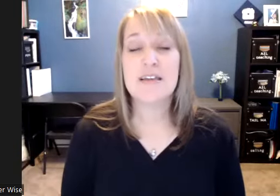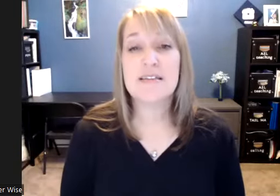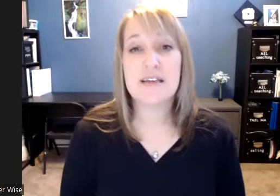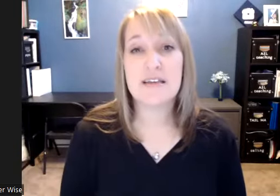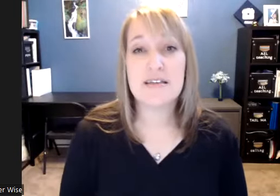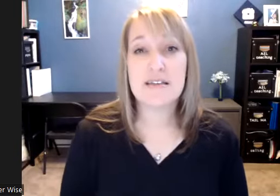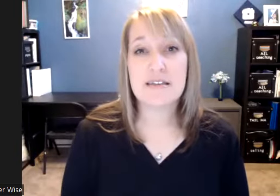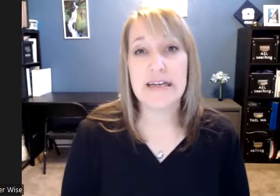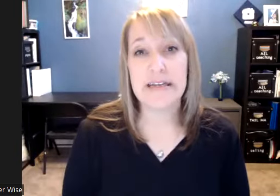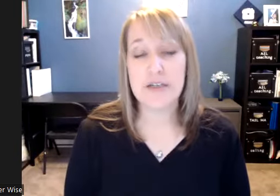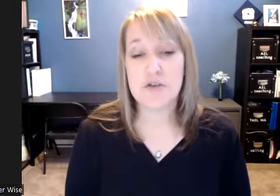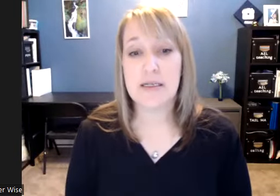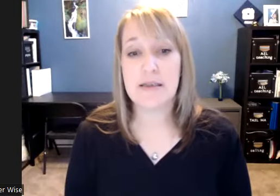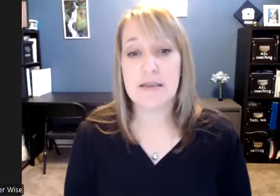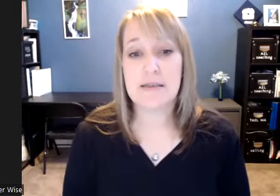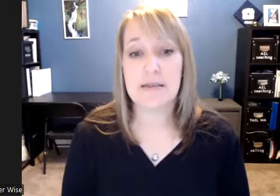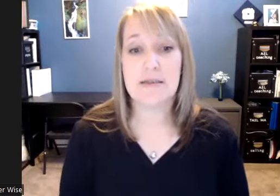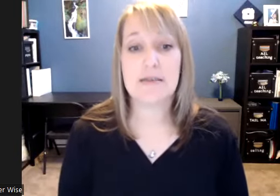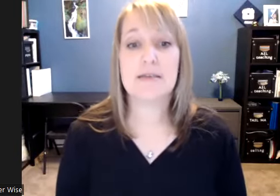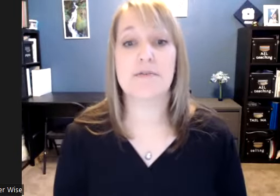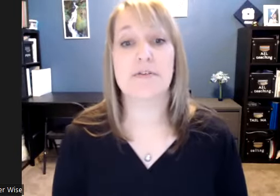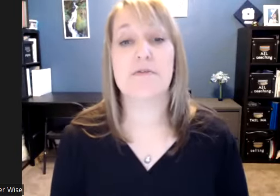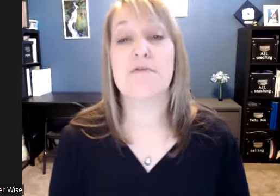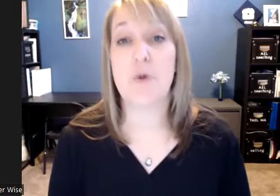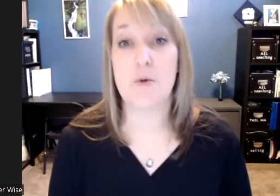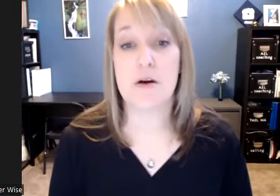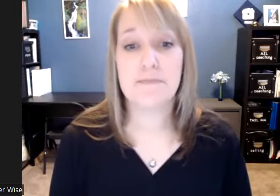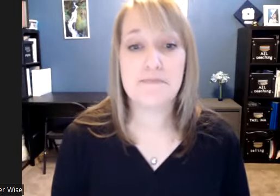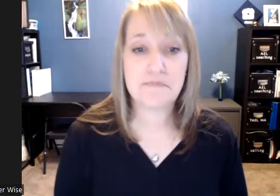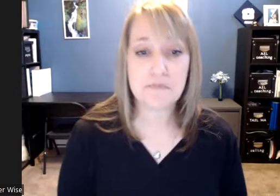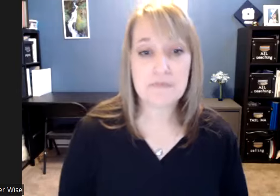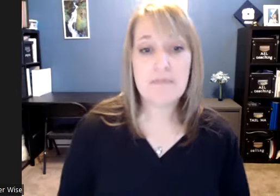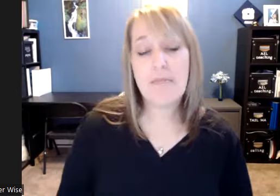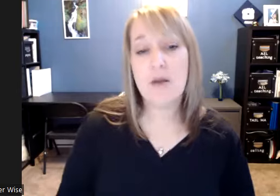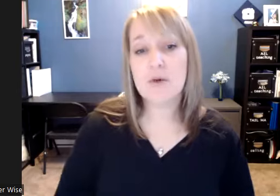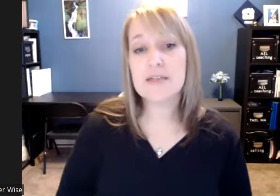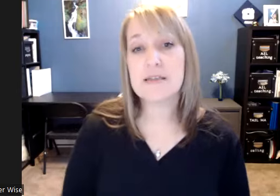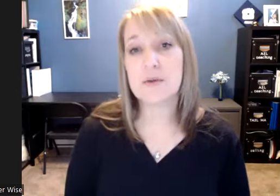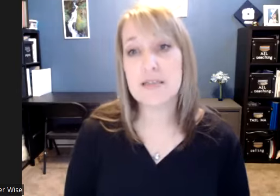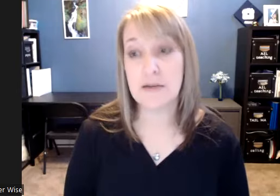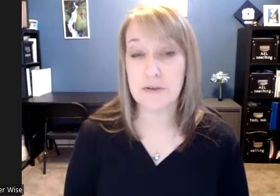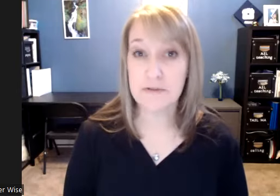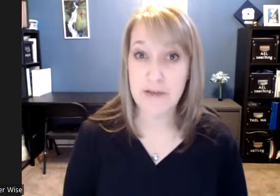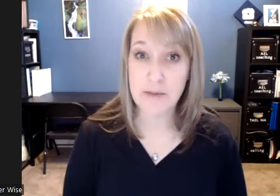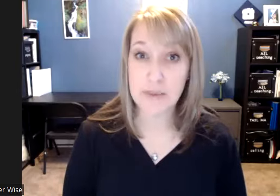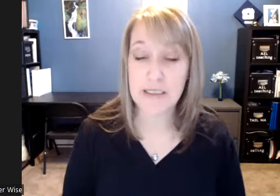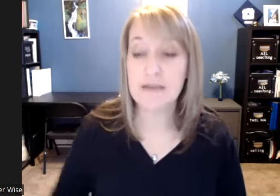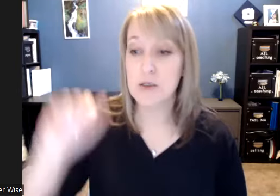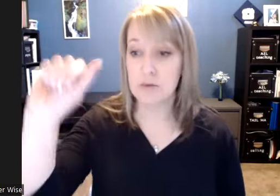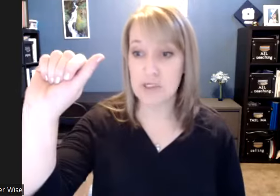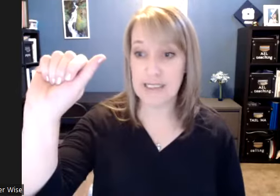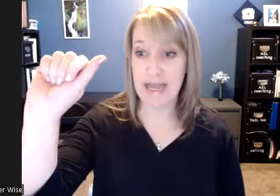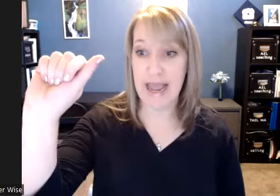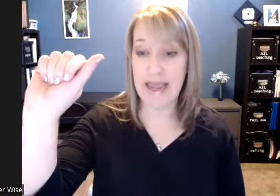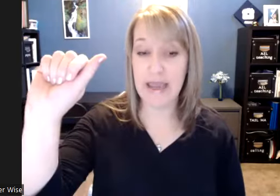This is Signing Naturally lesson 7-4. We're going to start with a sign for fabric, which is an A